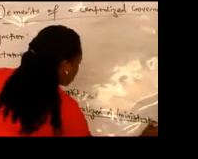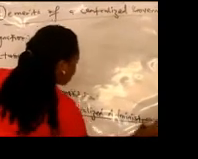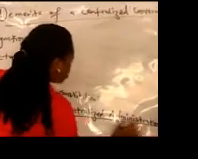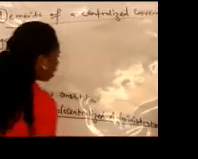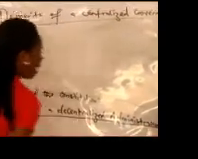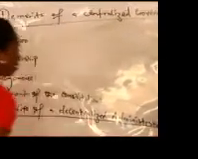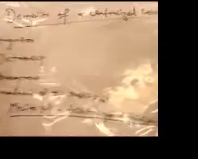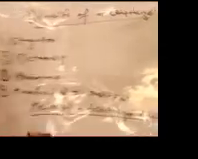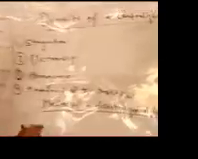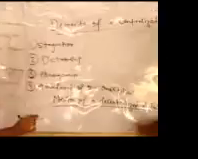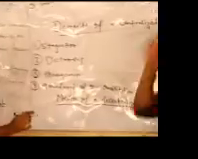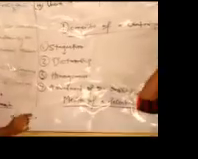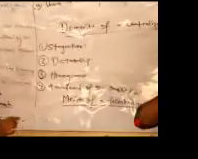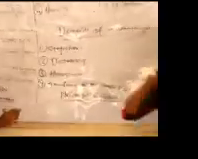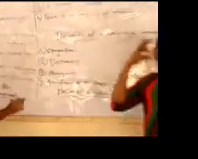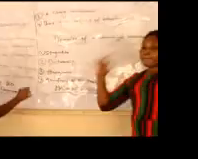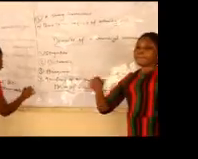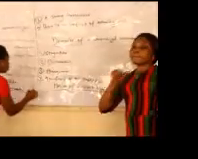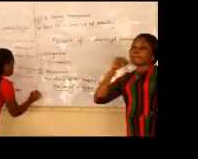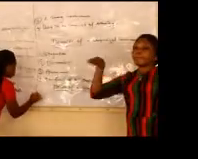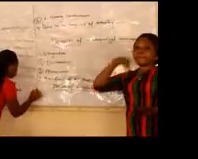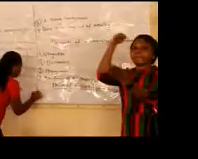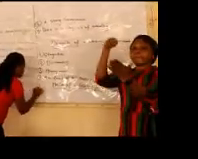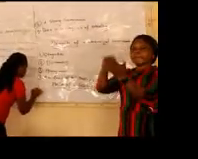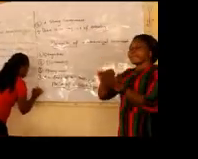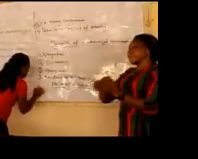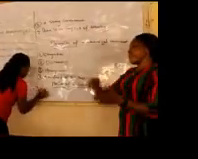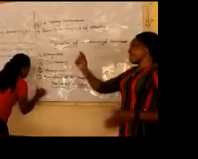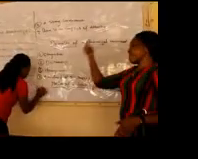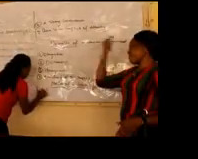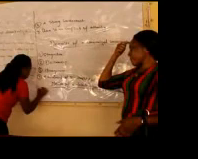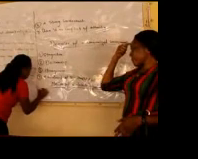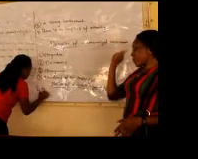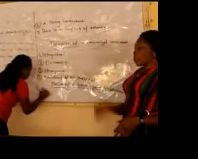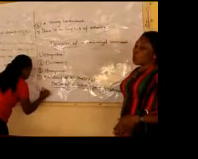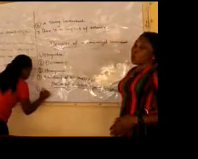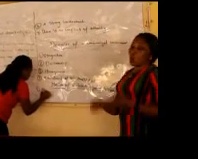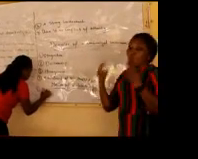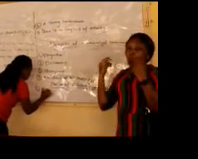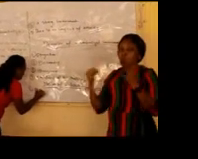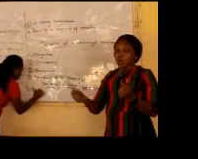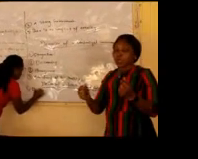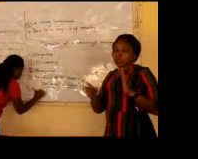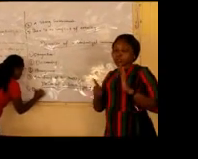Merits of a decentralized administration. 1. Quick development.